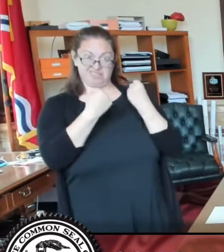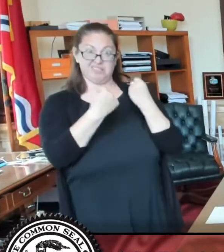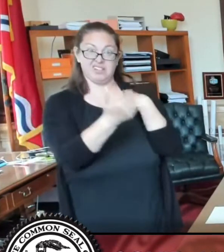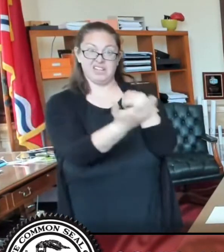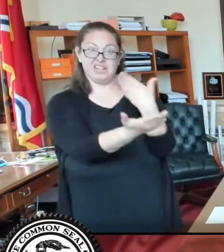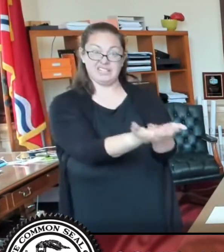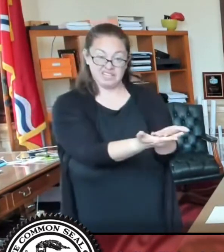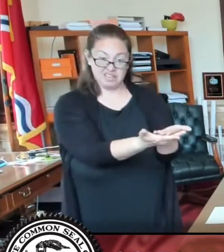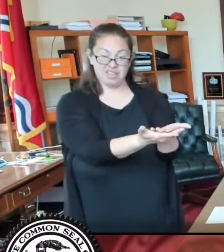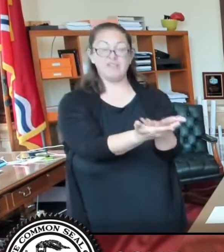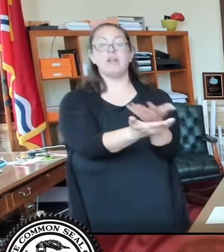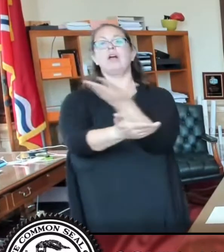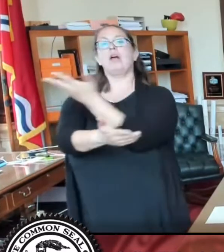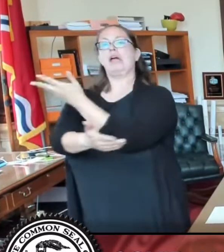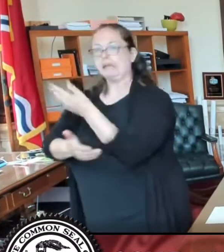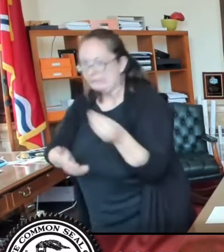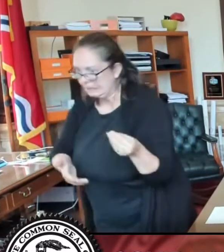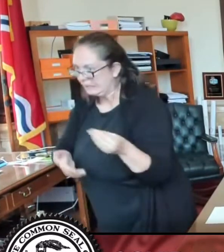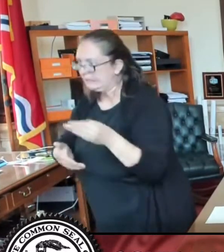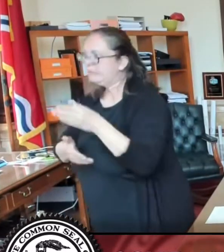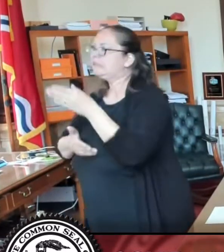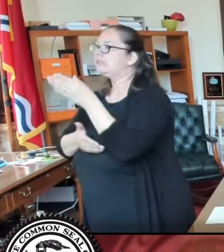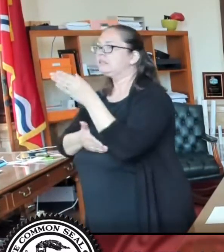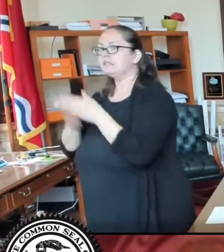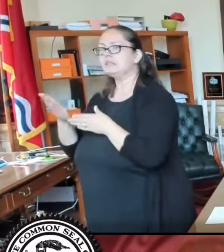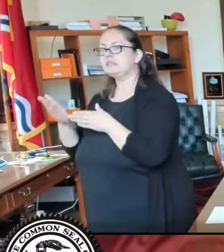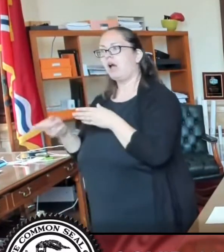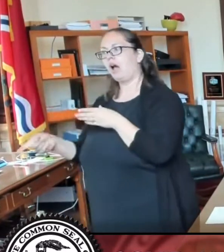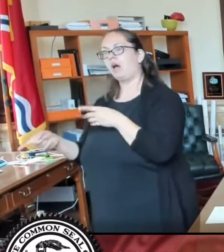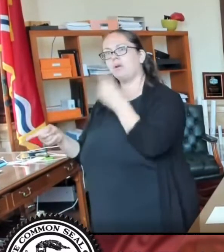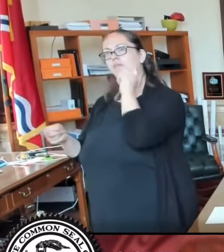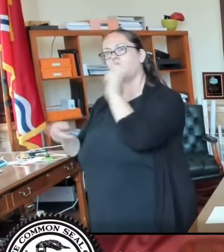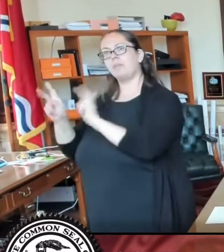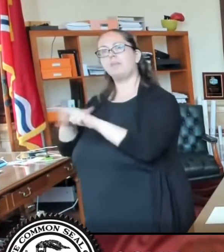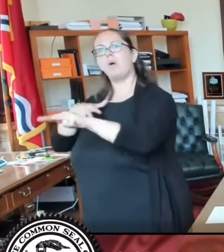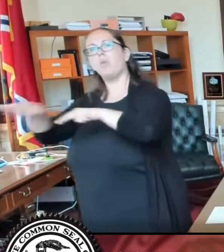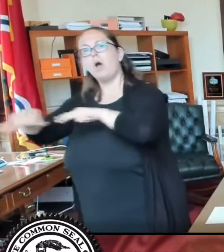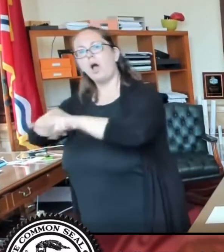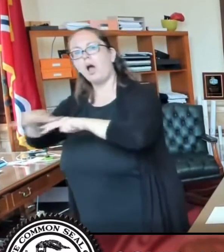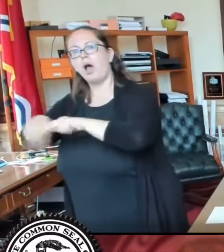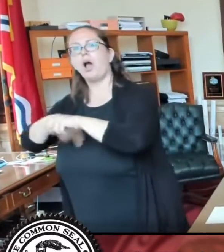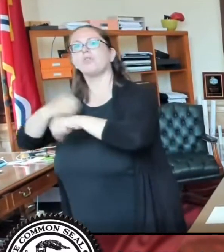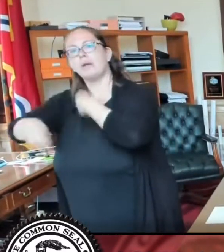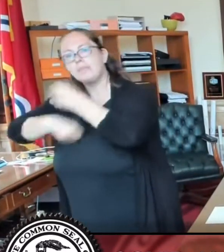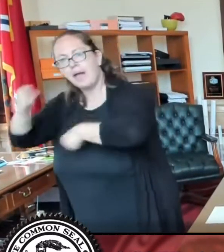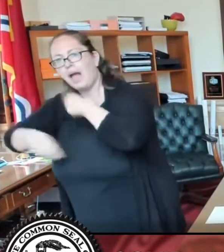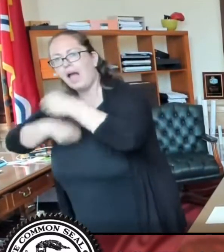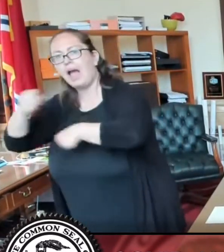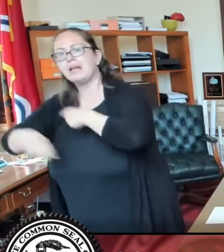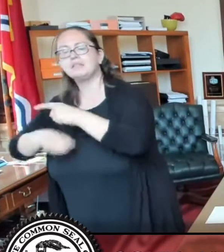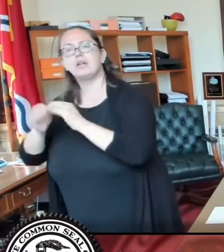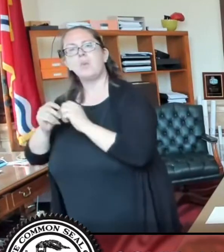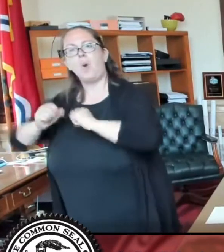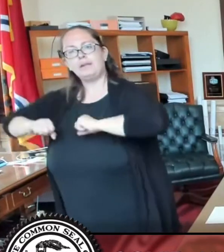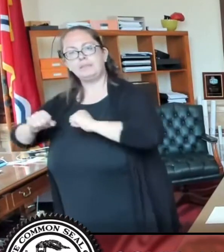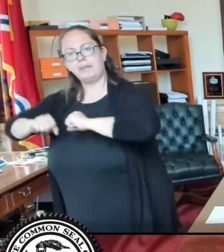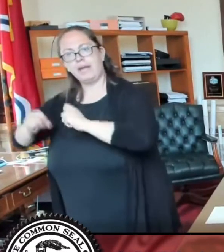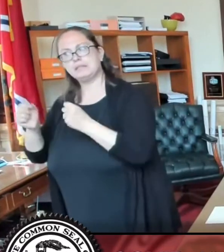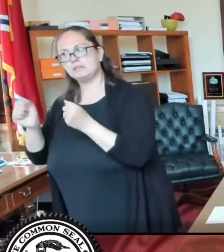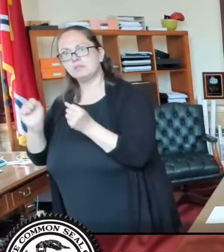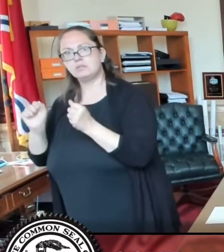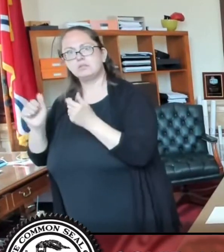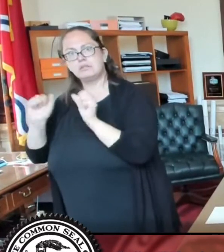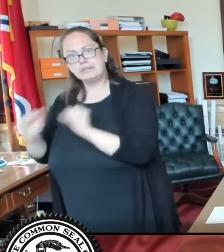give away part of the right-of-way, the roads, to folks that are walking, riding their bike, so that they can do that in a